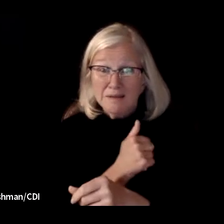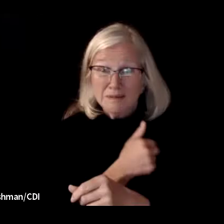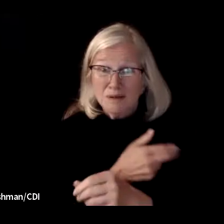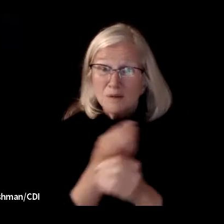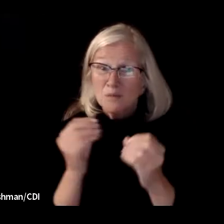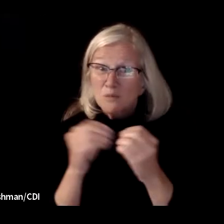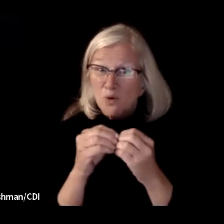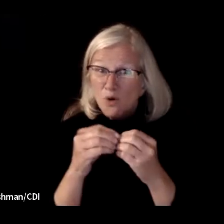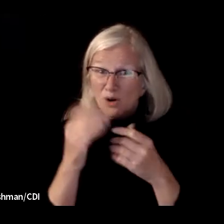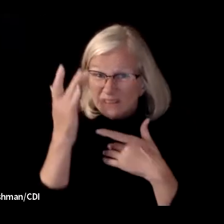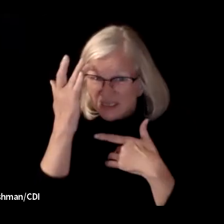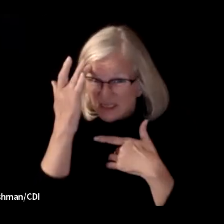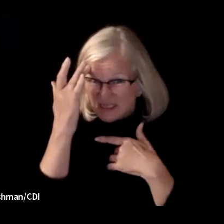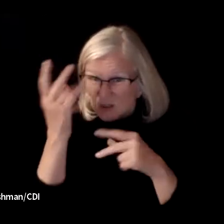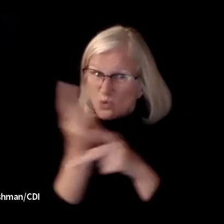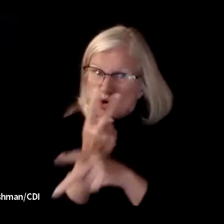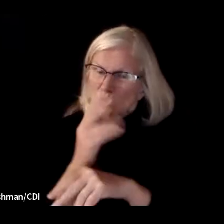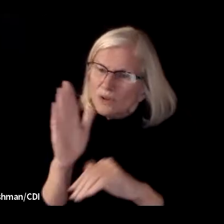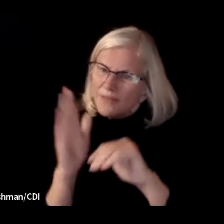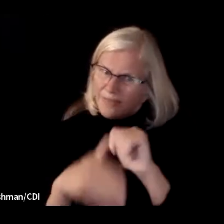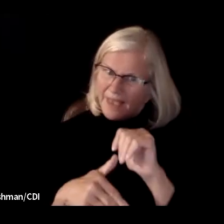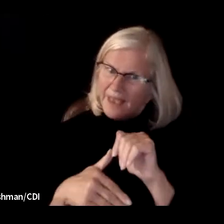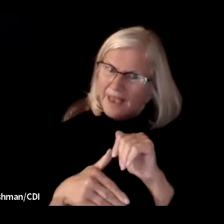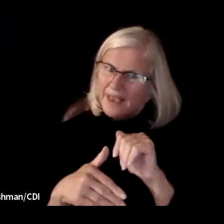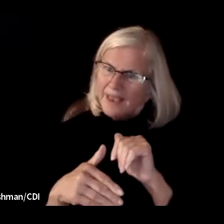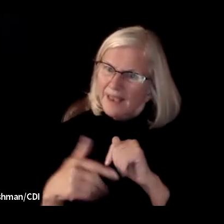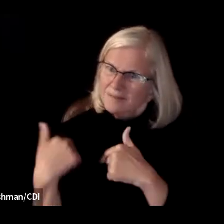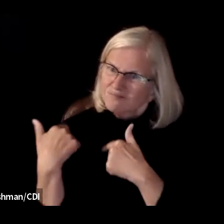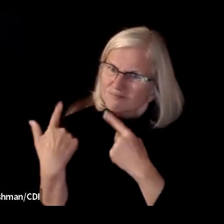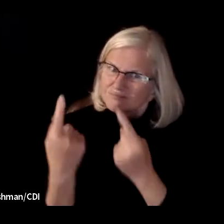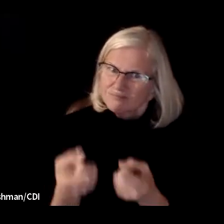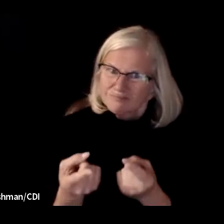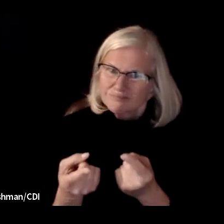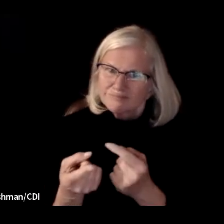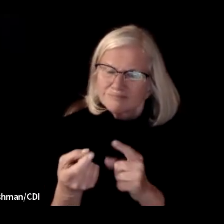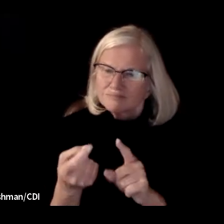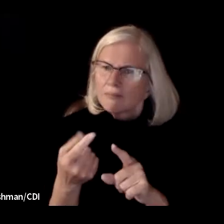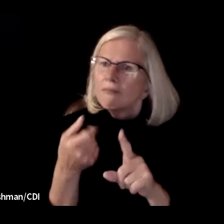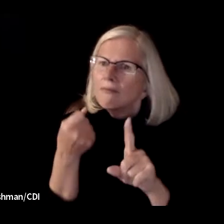seen historically all at one time. So I think